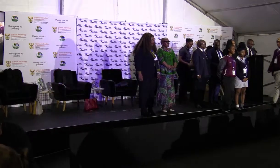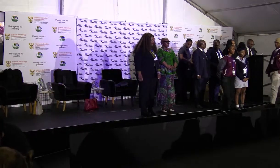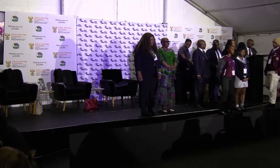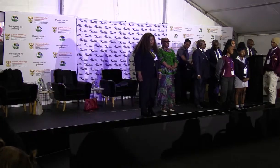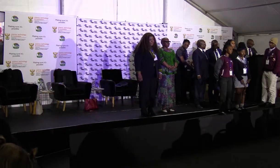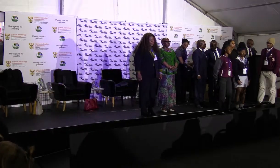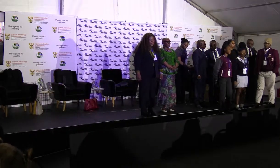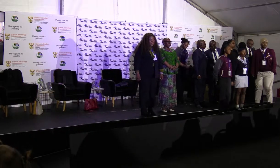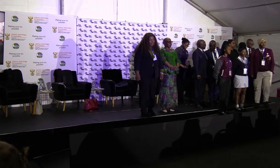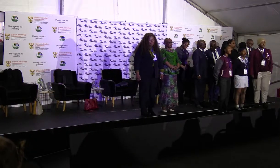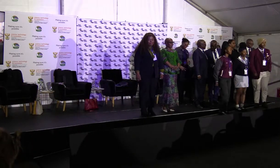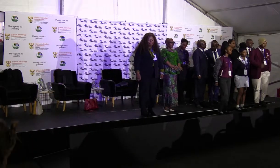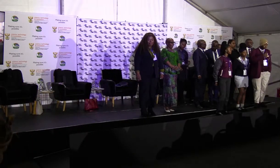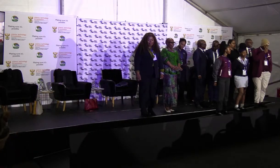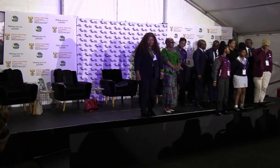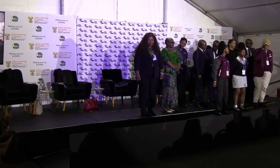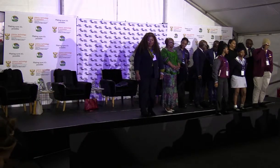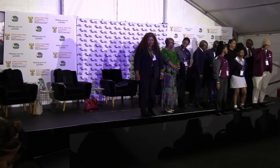Inam Quluwana